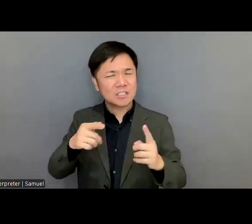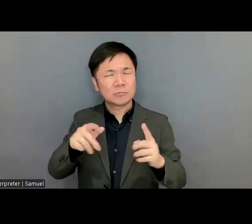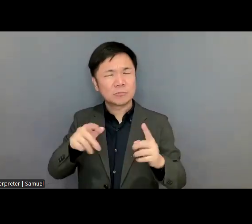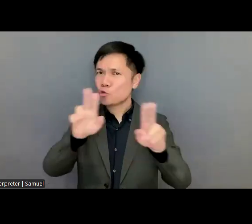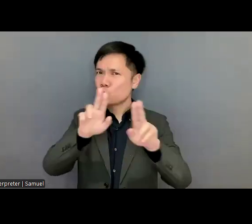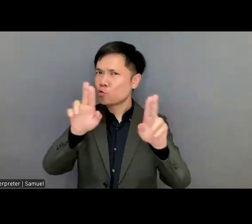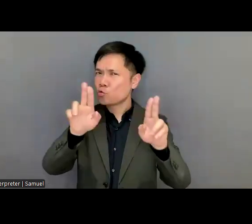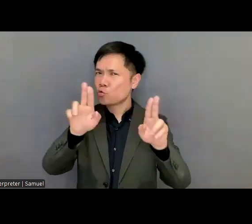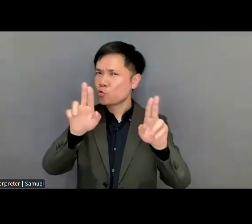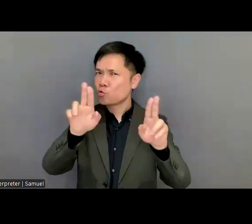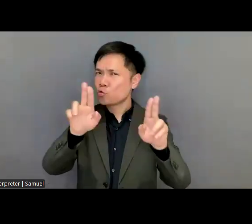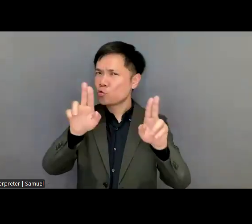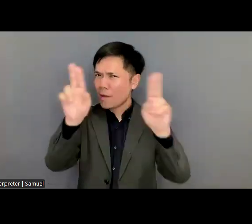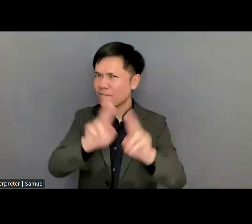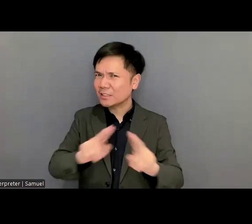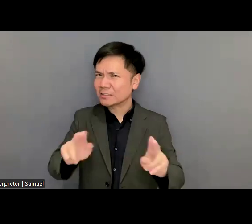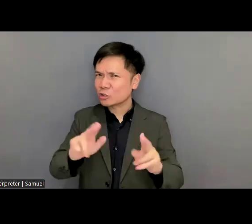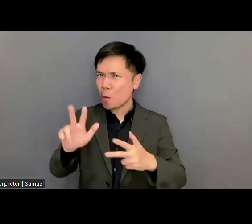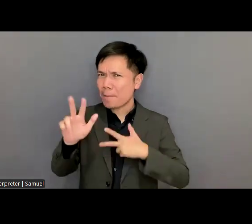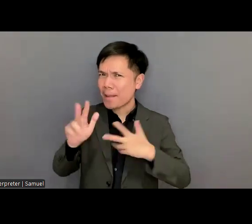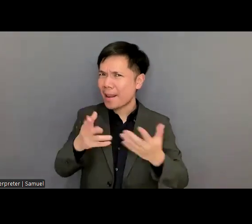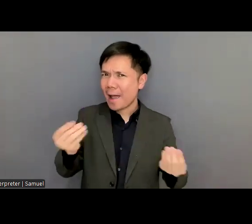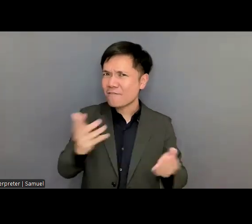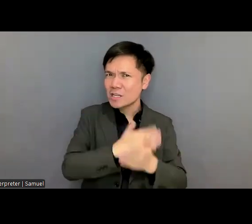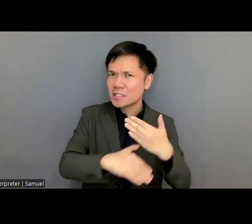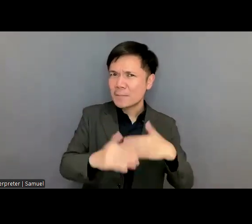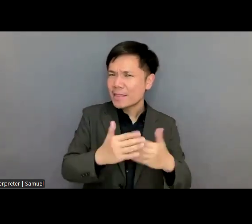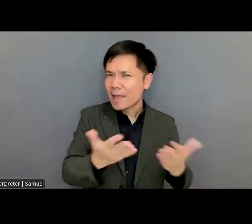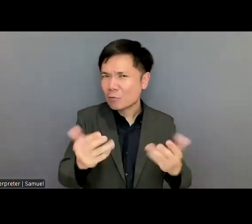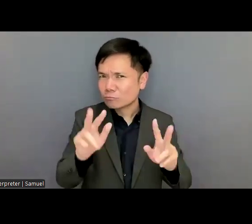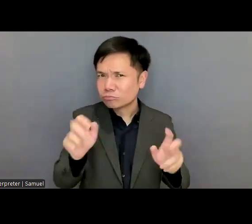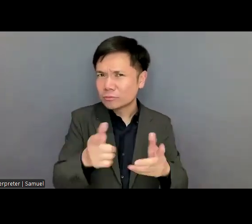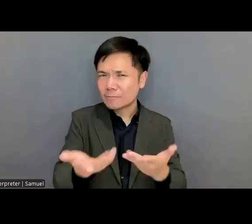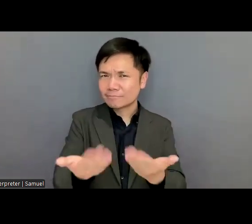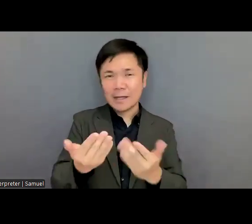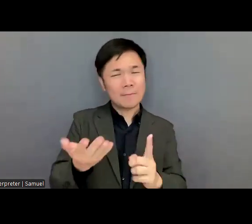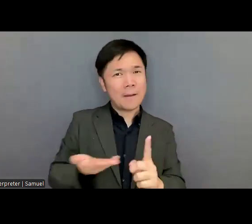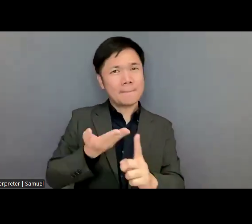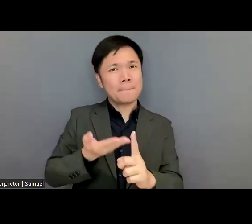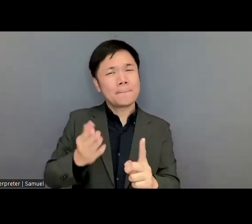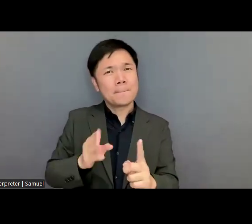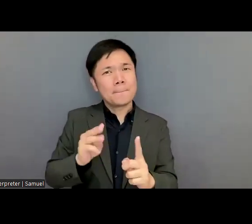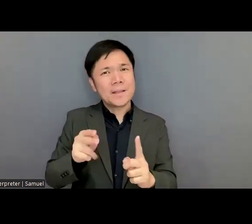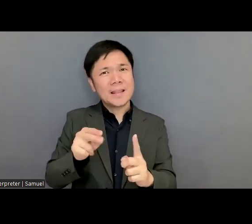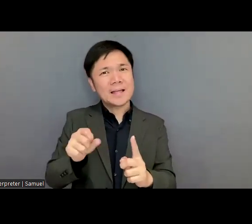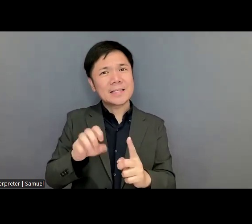they need to do or are necessary to be done. Thank you so much, Manasseh. Welcome, and the floor is yours.